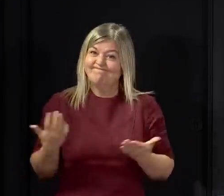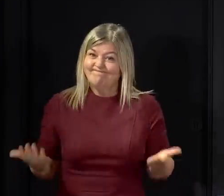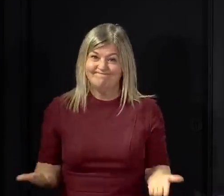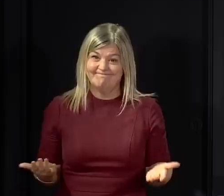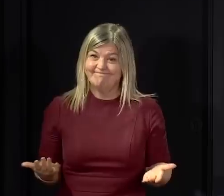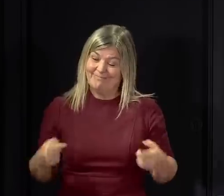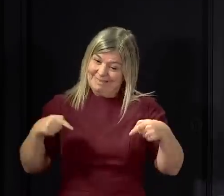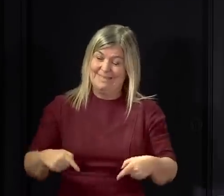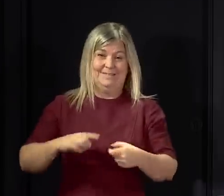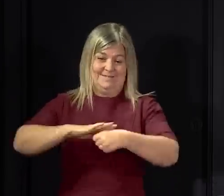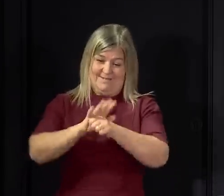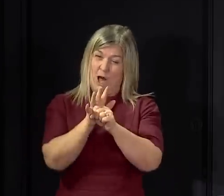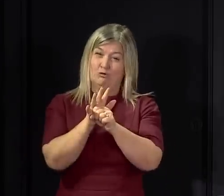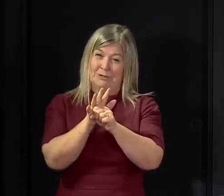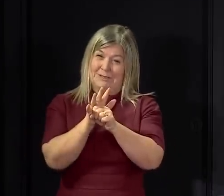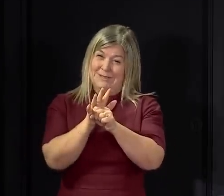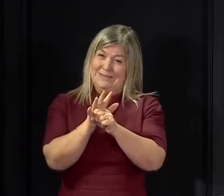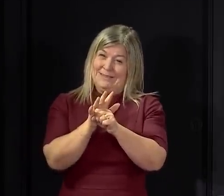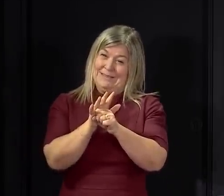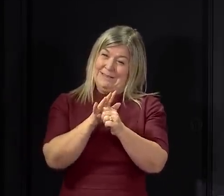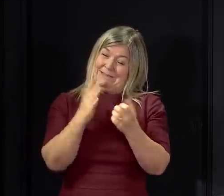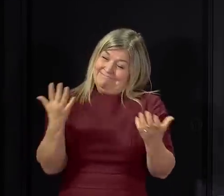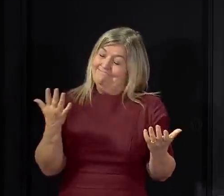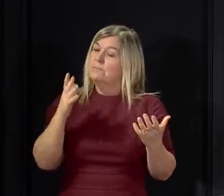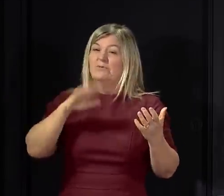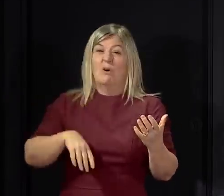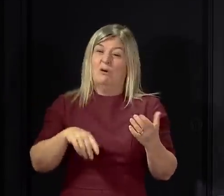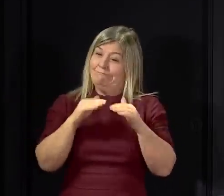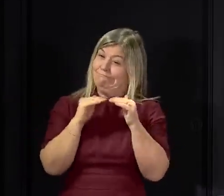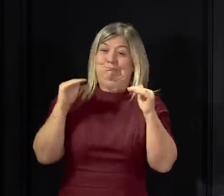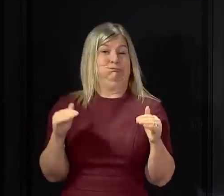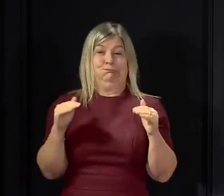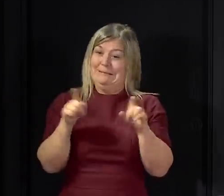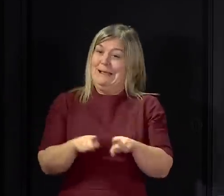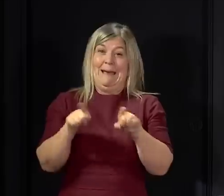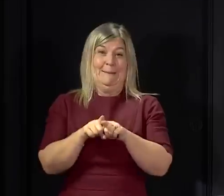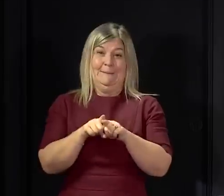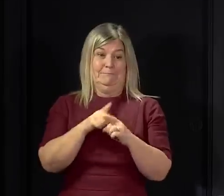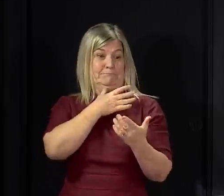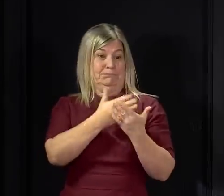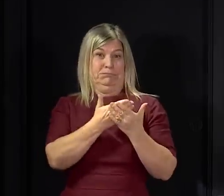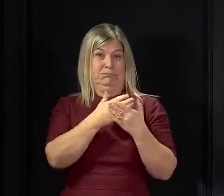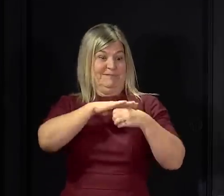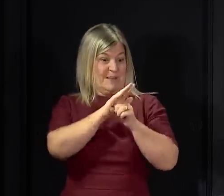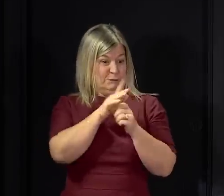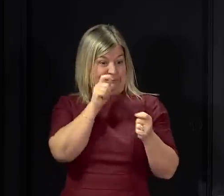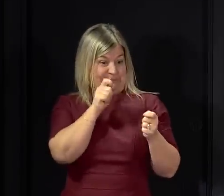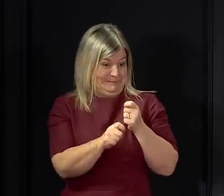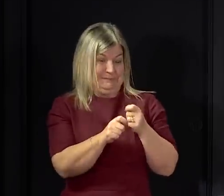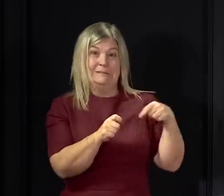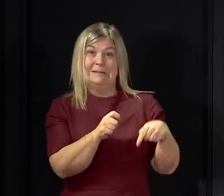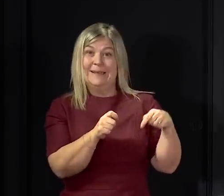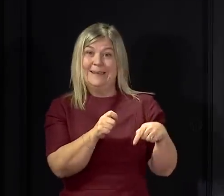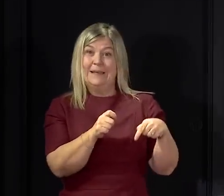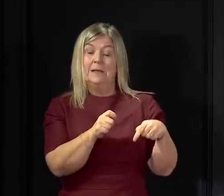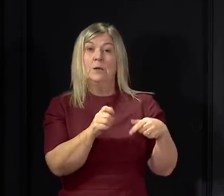case with this virus, all things are not proving to be equal. Last week it was confirmed that a new variant of the virus had